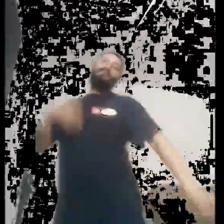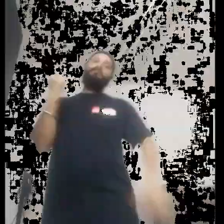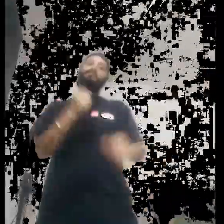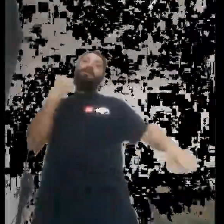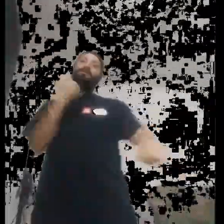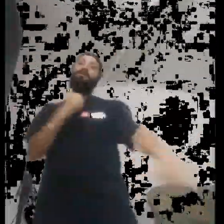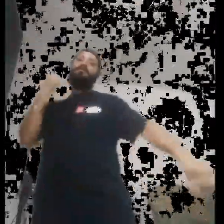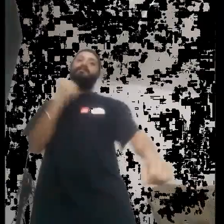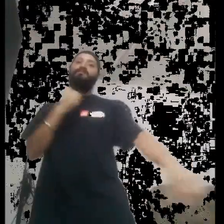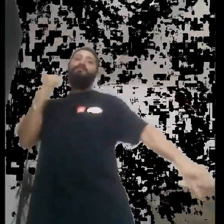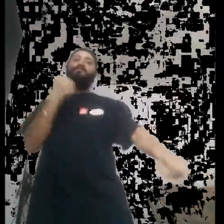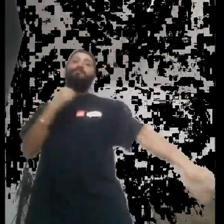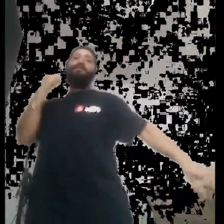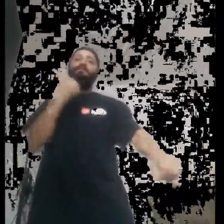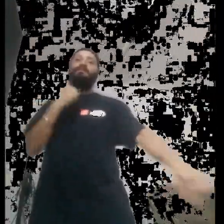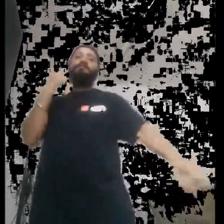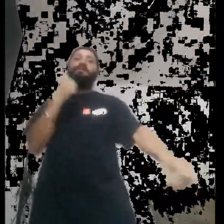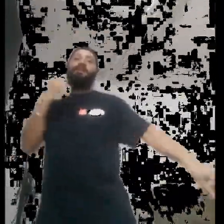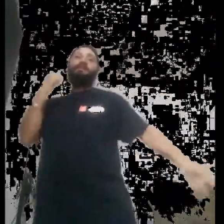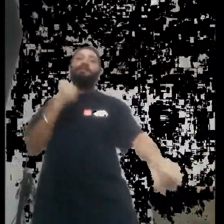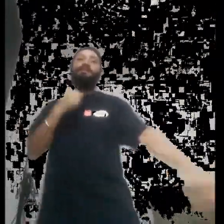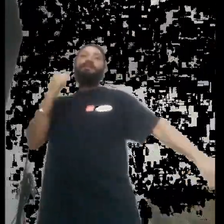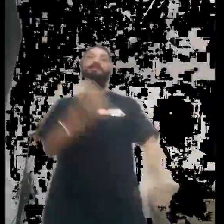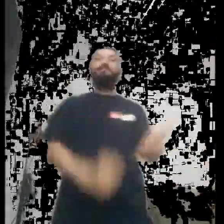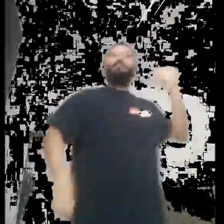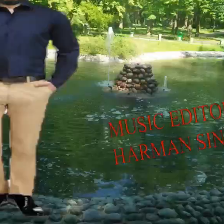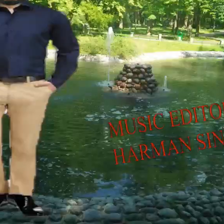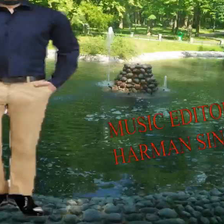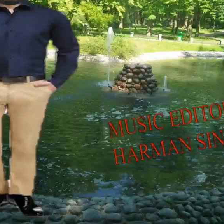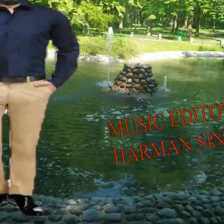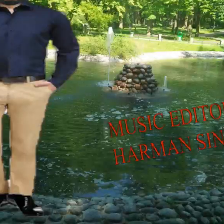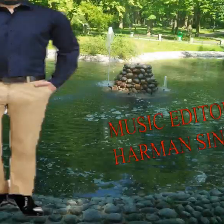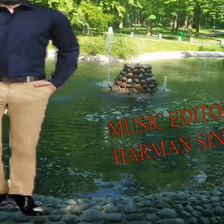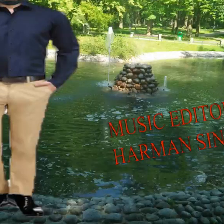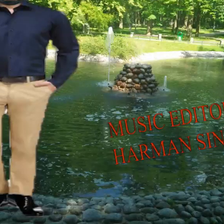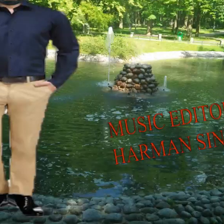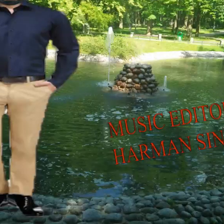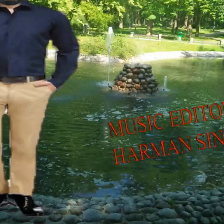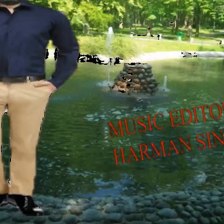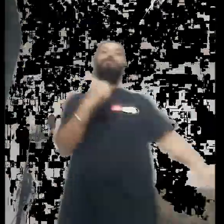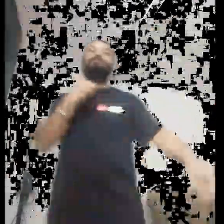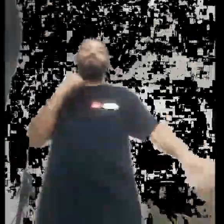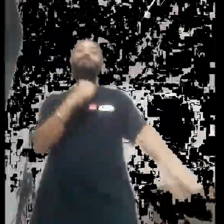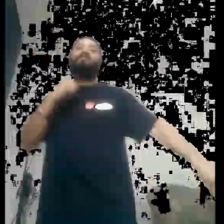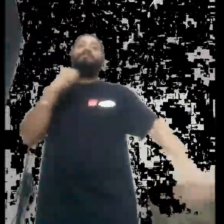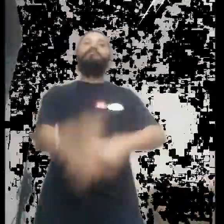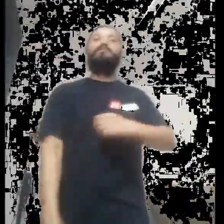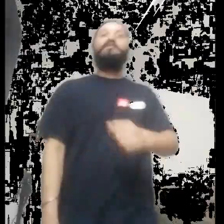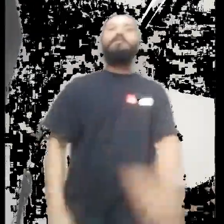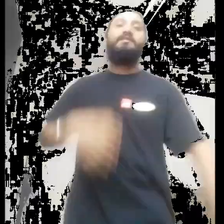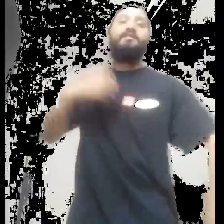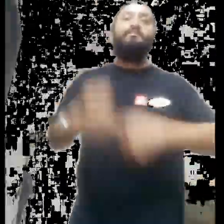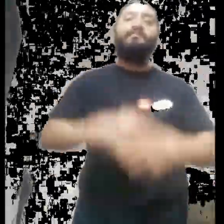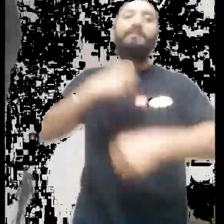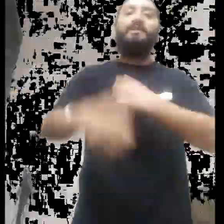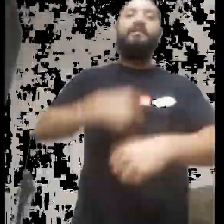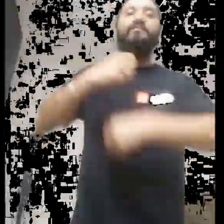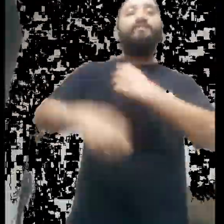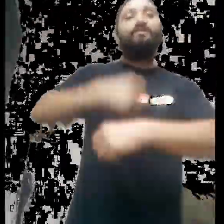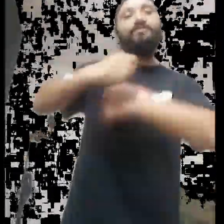My love, do you want tell me Hannah? That love I have, you are the one. My love, do you